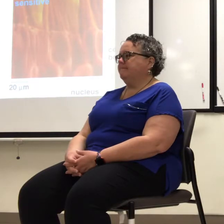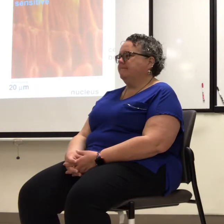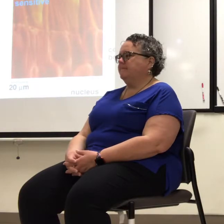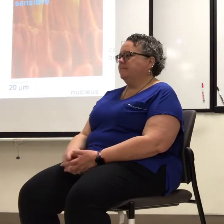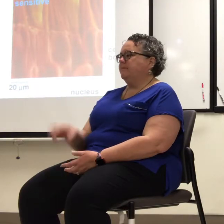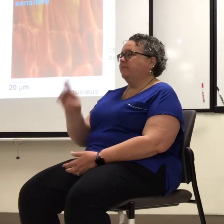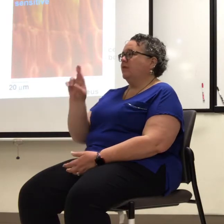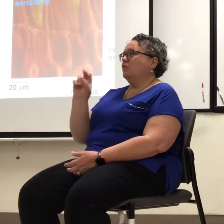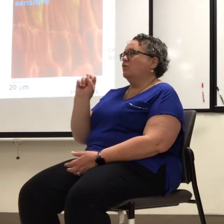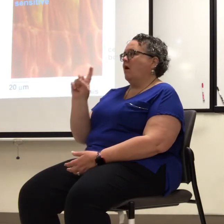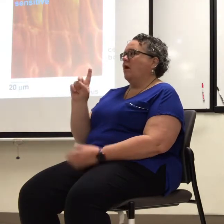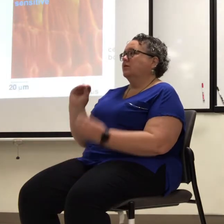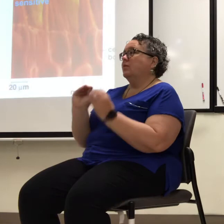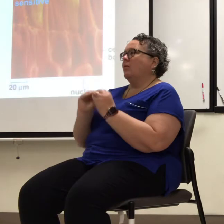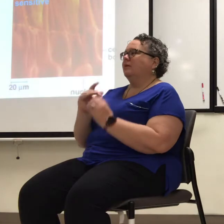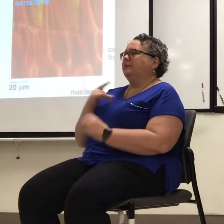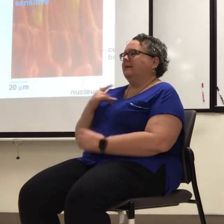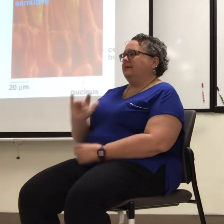Rods are more sensitive.